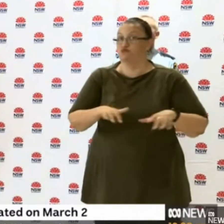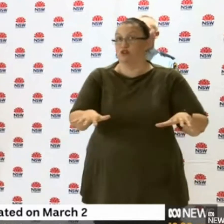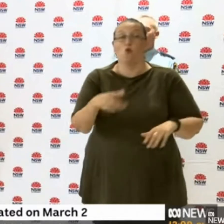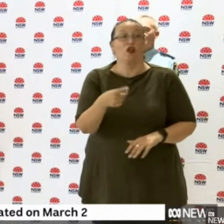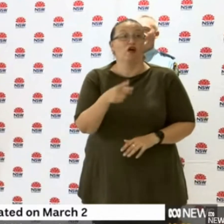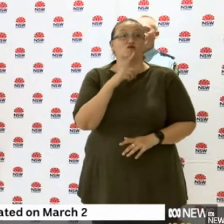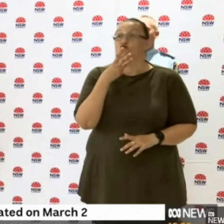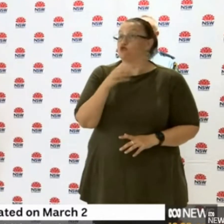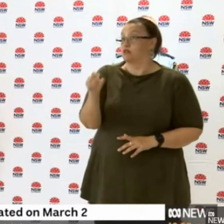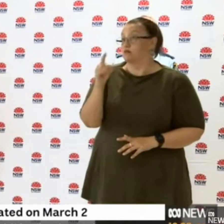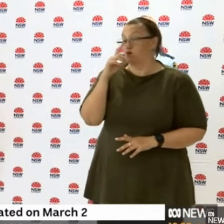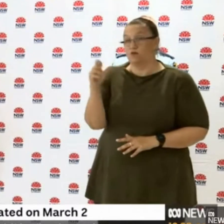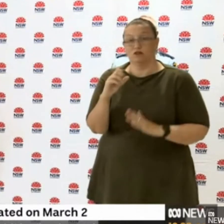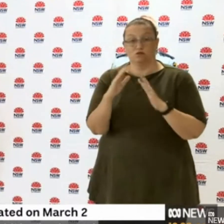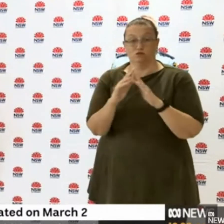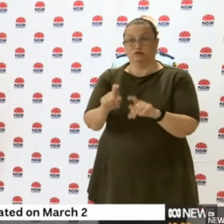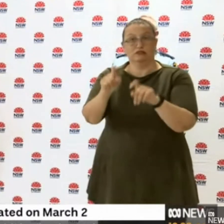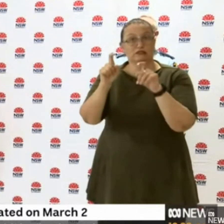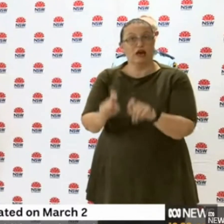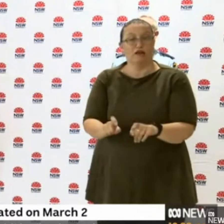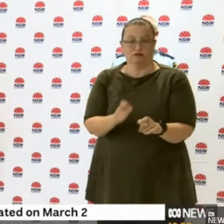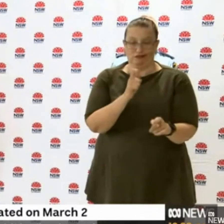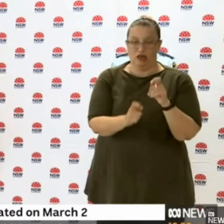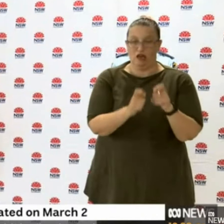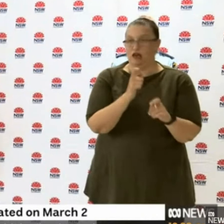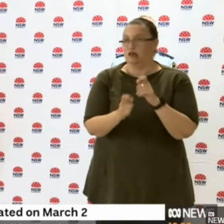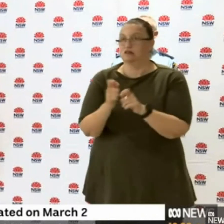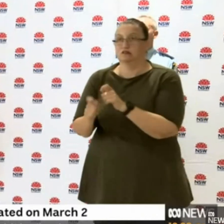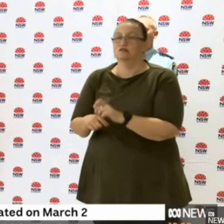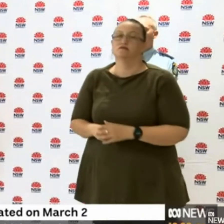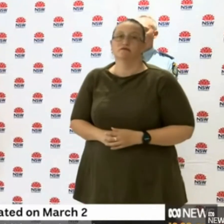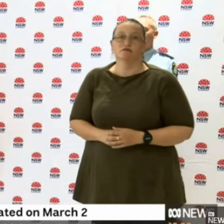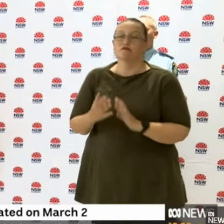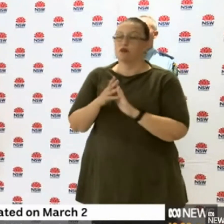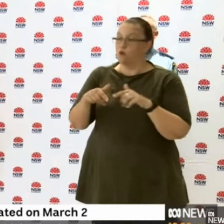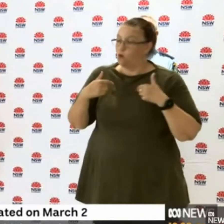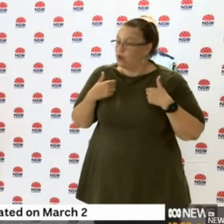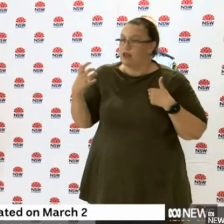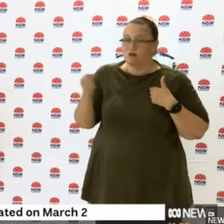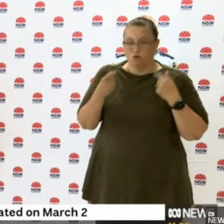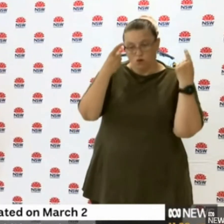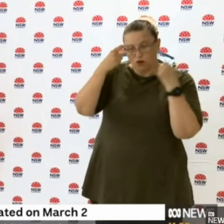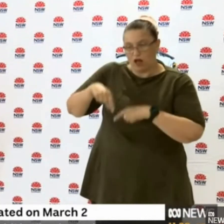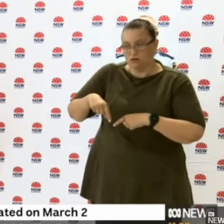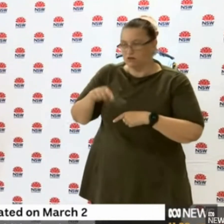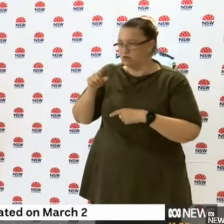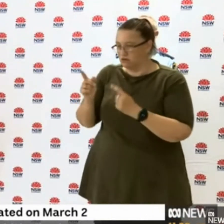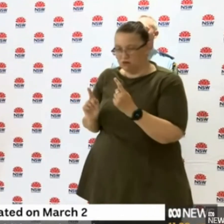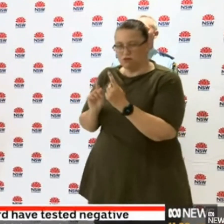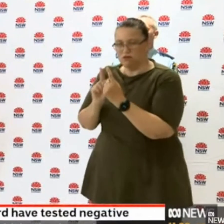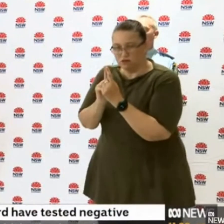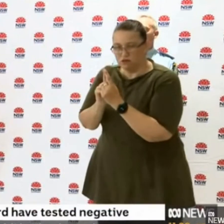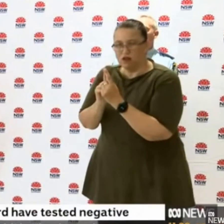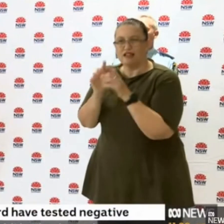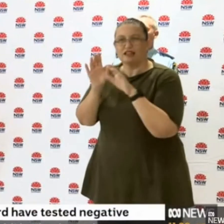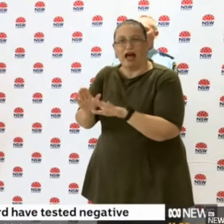get a test, and basically that will allow us time to work through and ascertain the nature of interaction that this